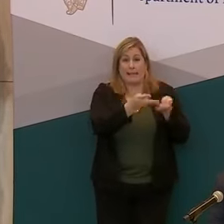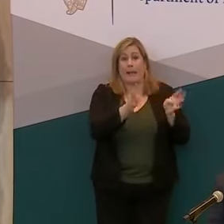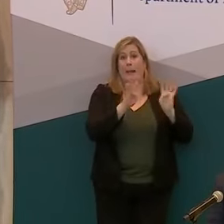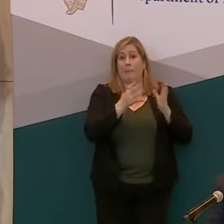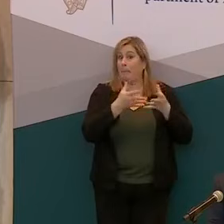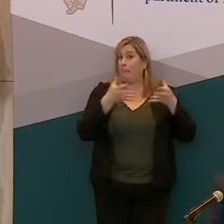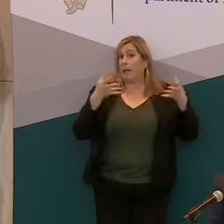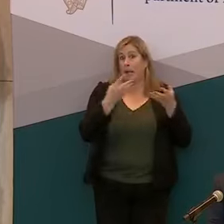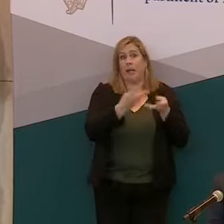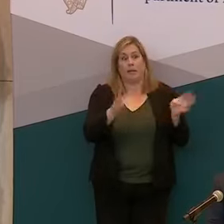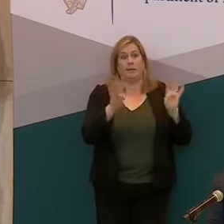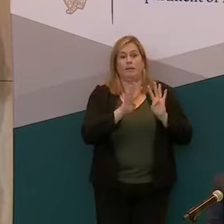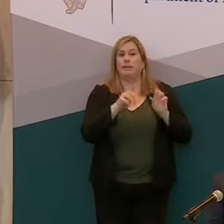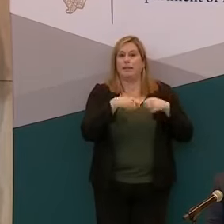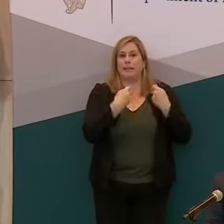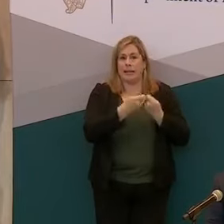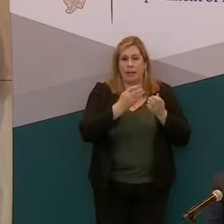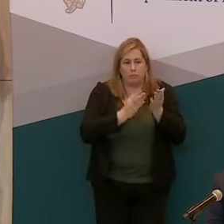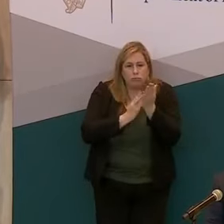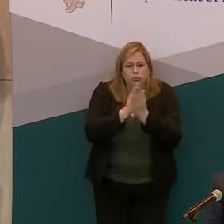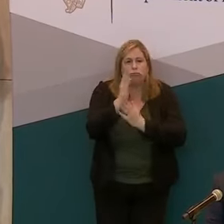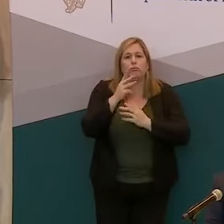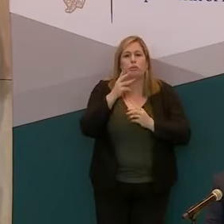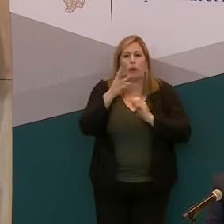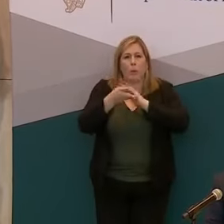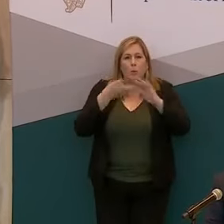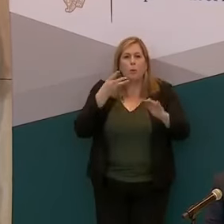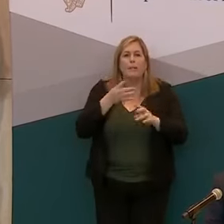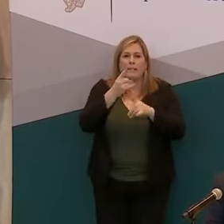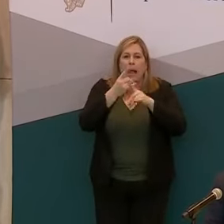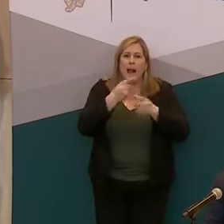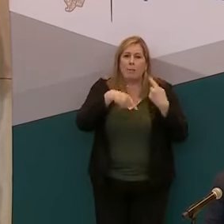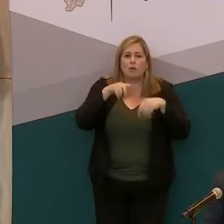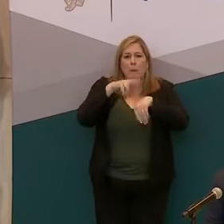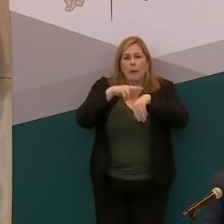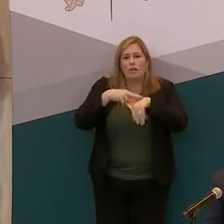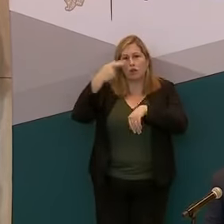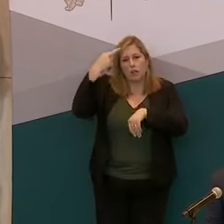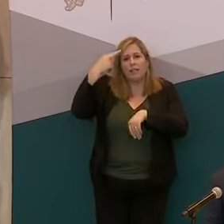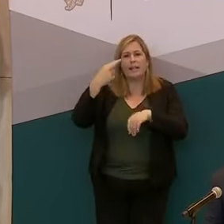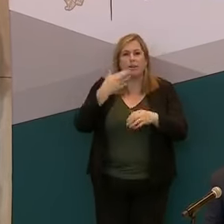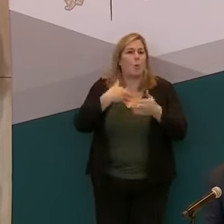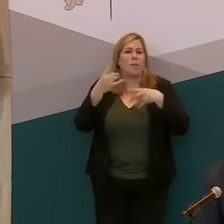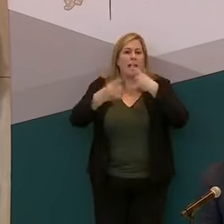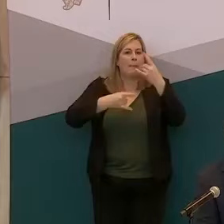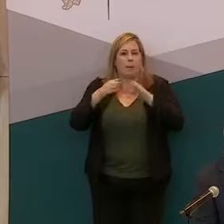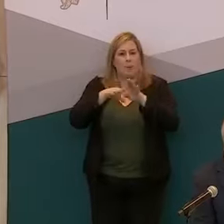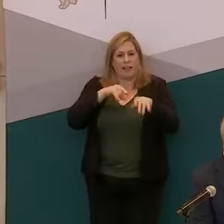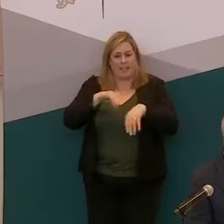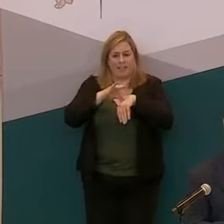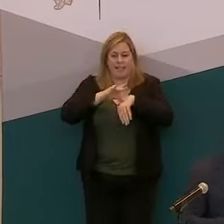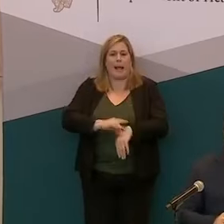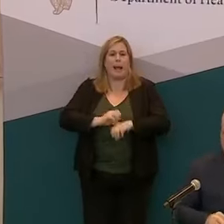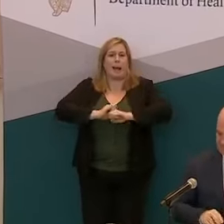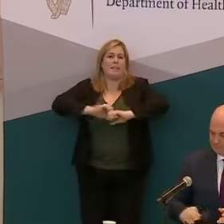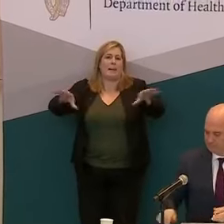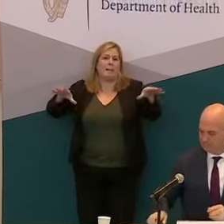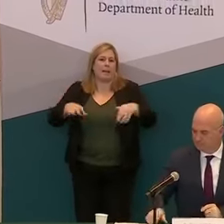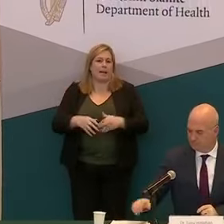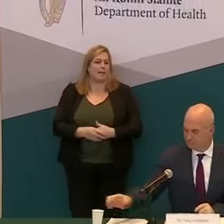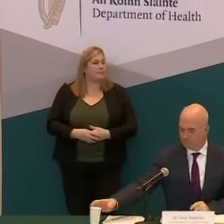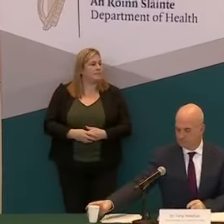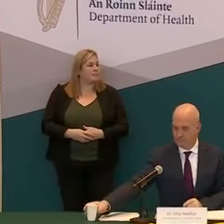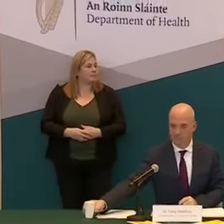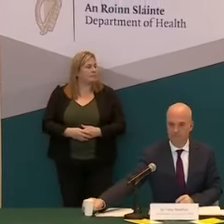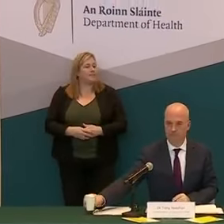has been doing over the course of the week to help us to better understand where we might be going with this epidemic. Philip.